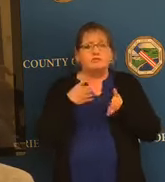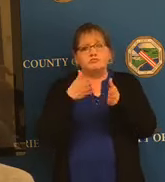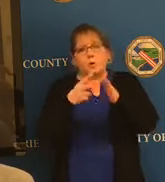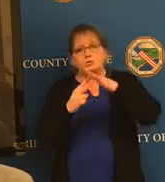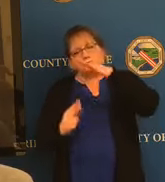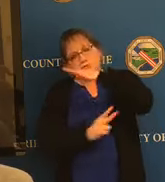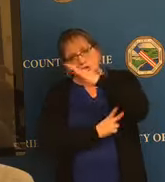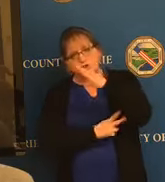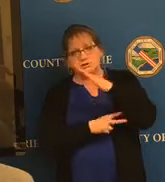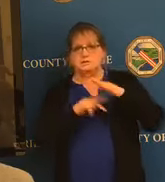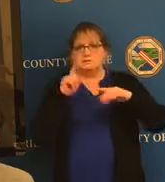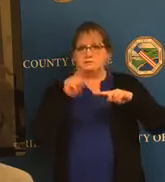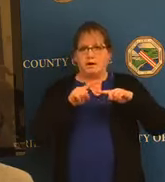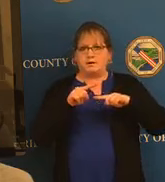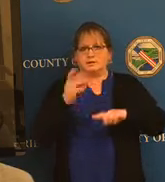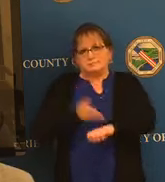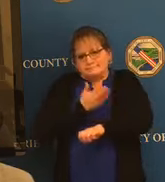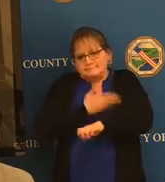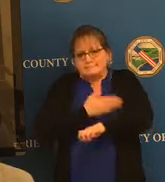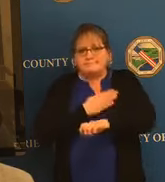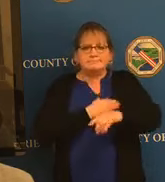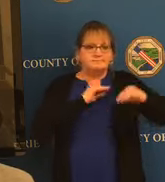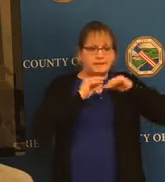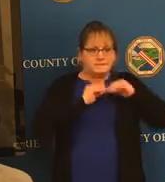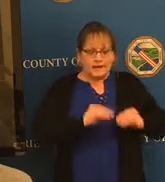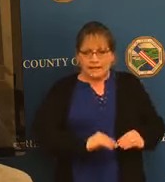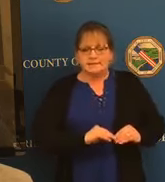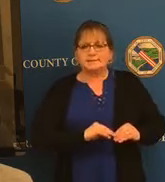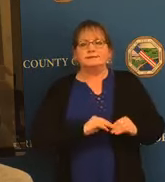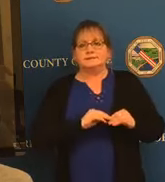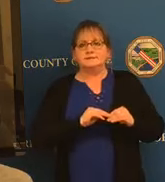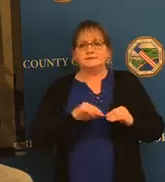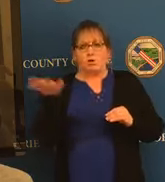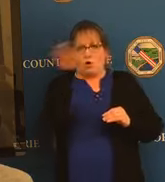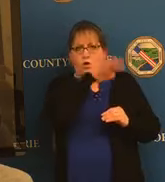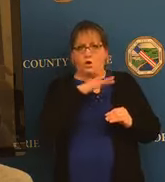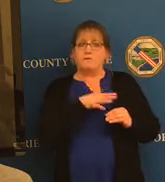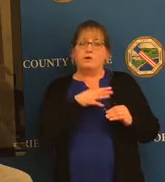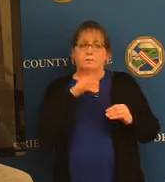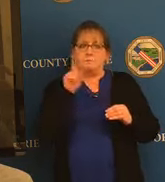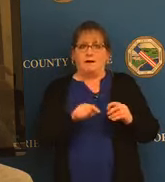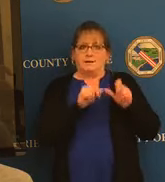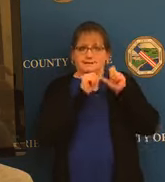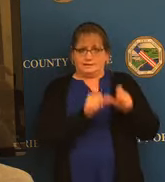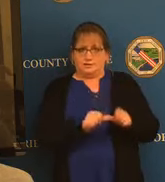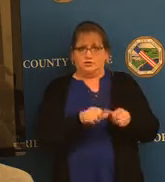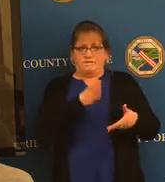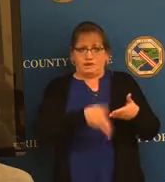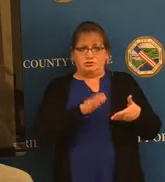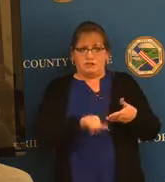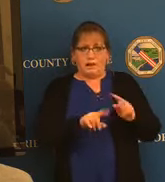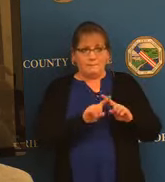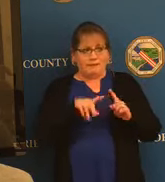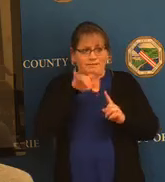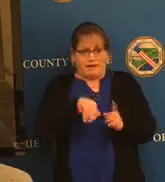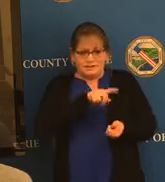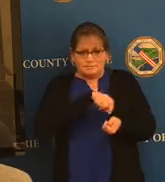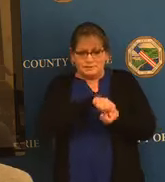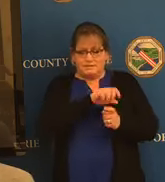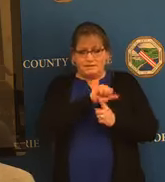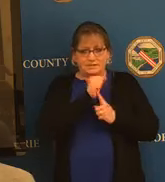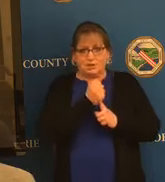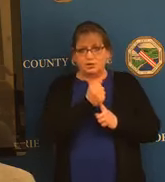bridges. There's a number of road and bridge projects that are going on across our region. We need to continue those and finish those. But in those situations where